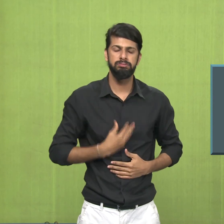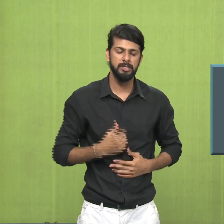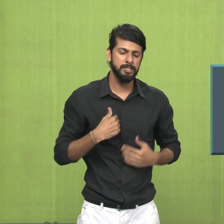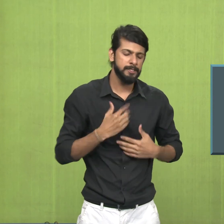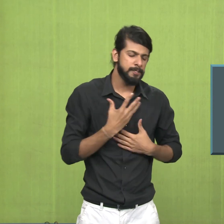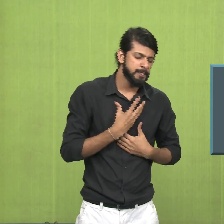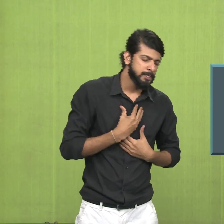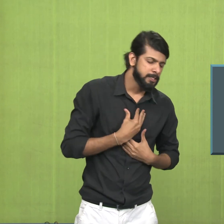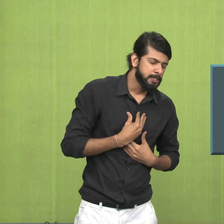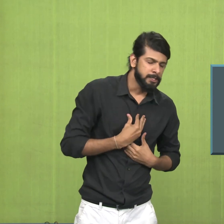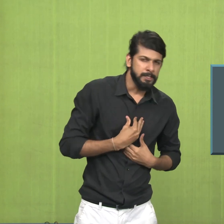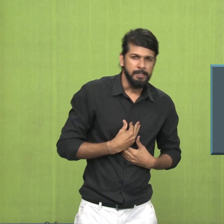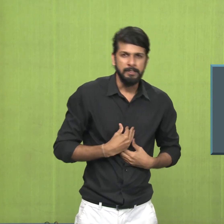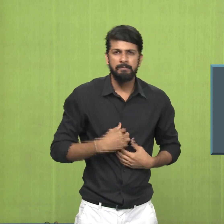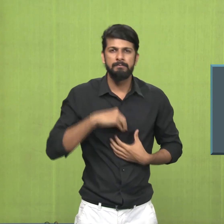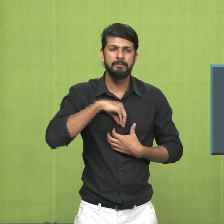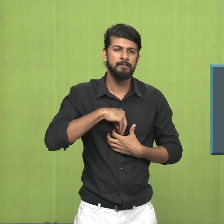Grief means intense sorrow.